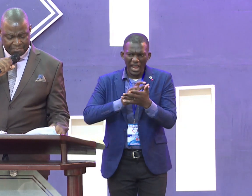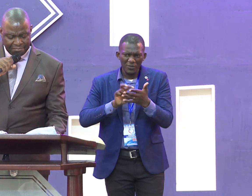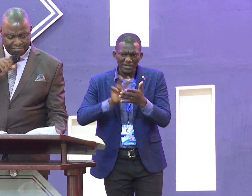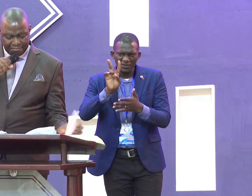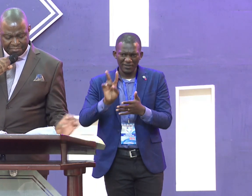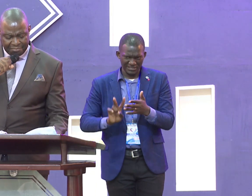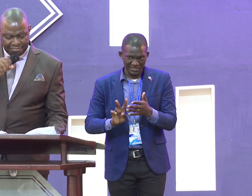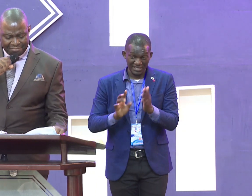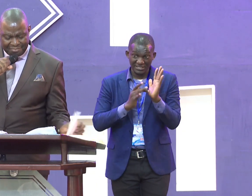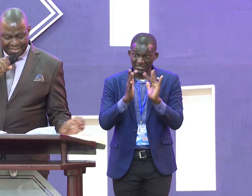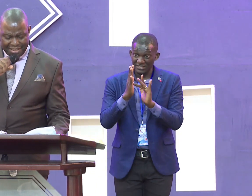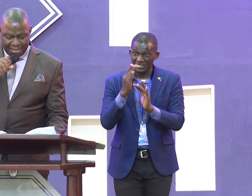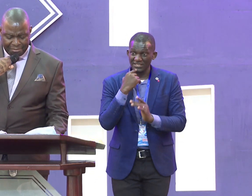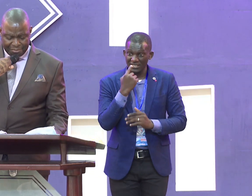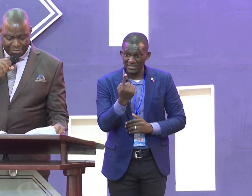save